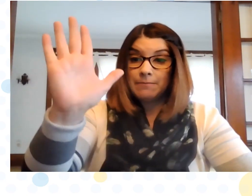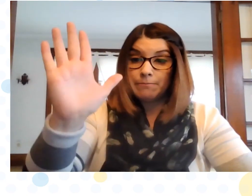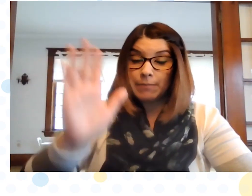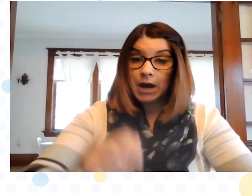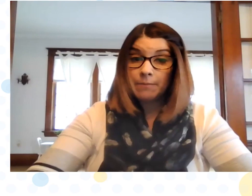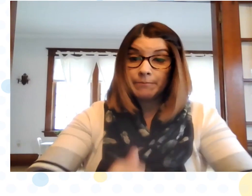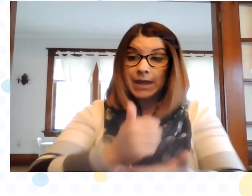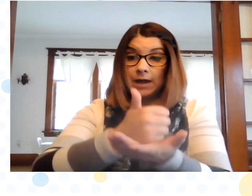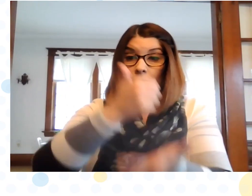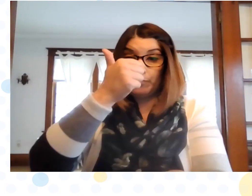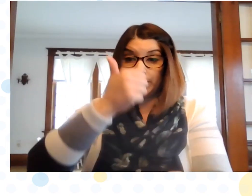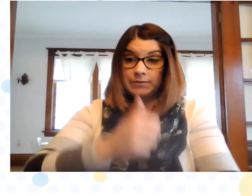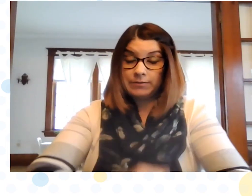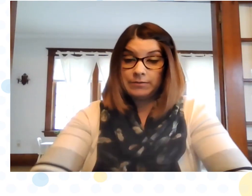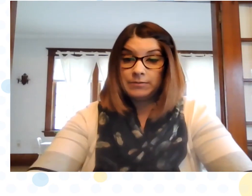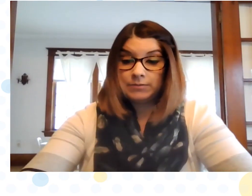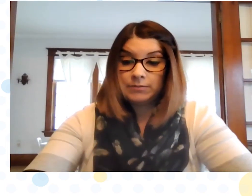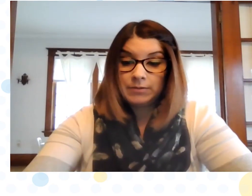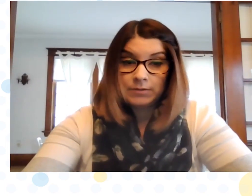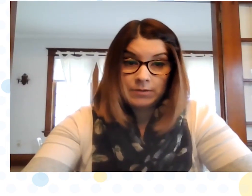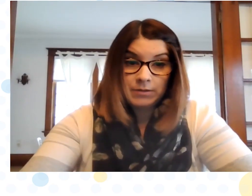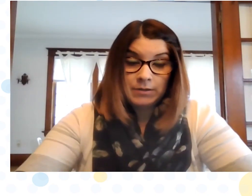could say, Mom, help.